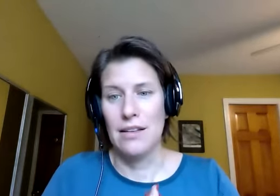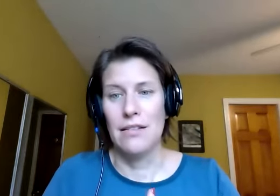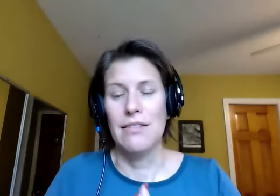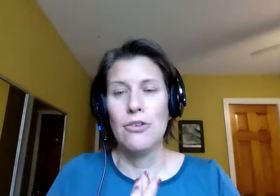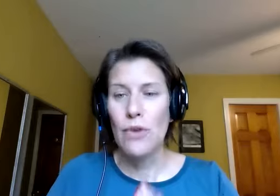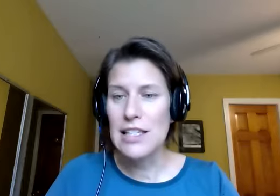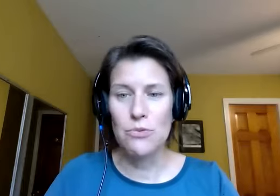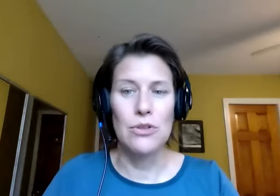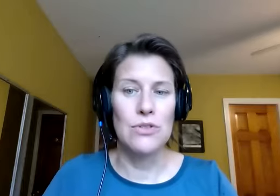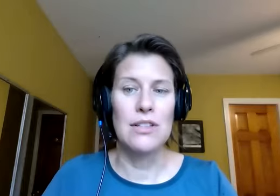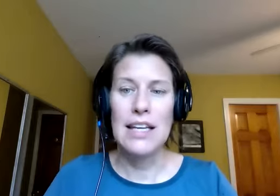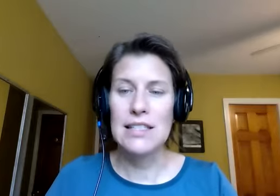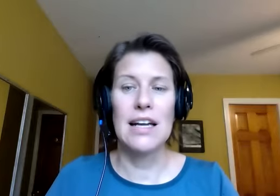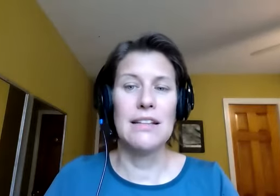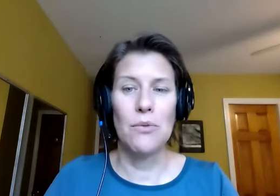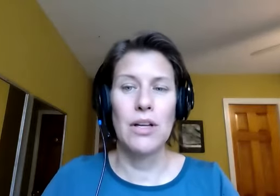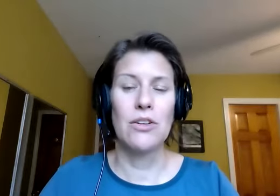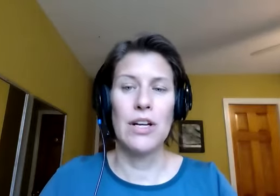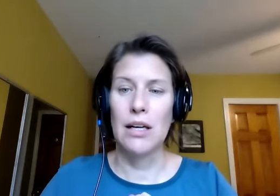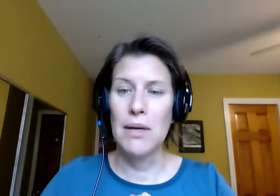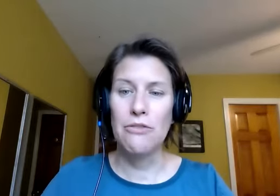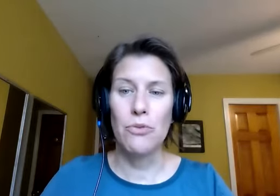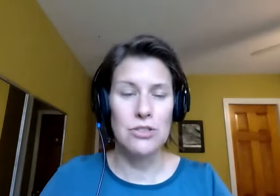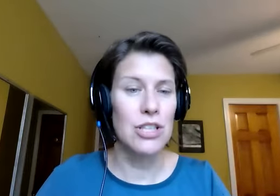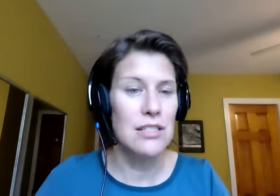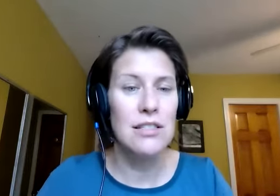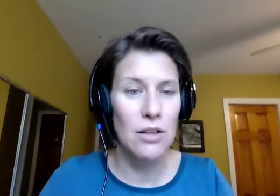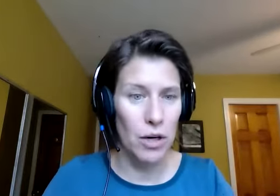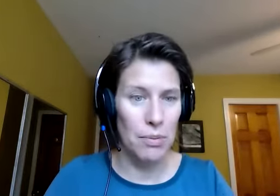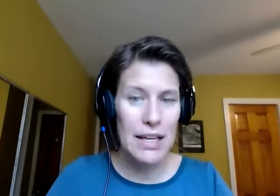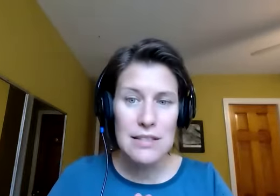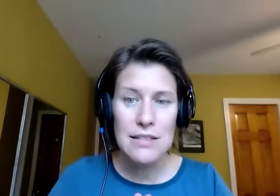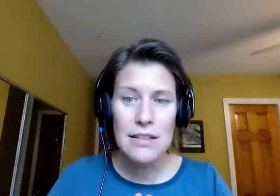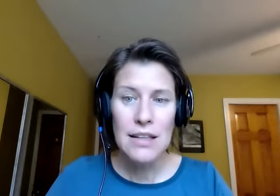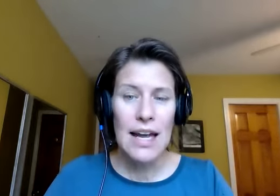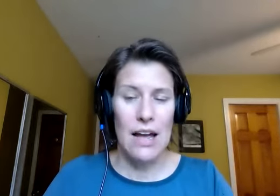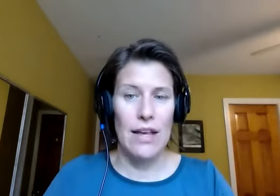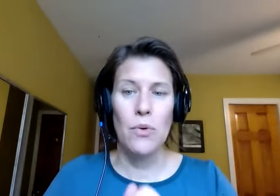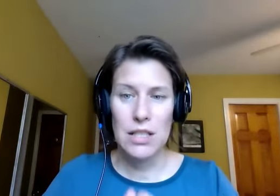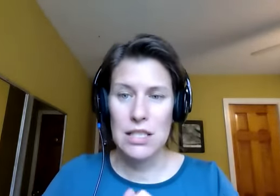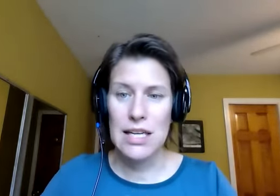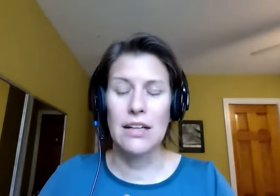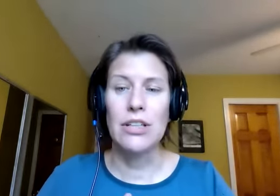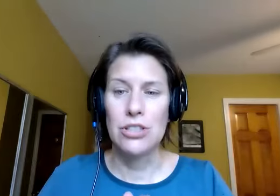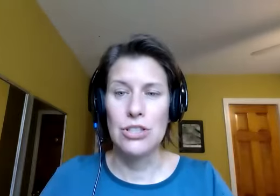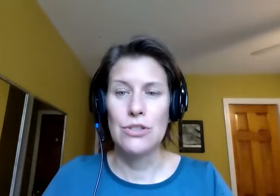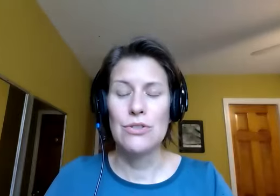grassroots, they decided they wanted to create a committee for racial justice in the workplace and they wanted to tackle issues